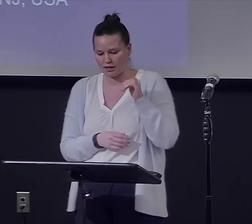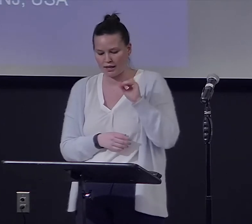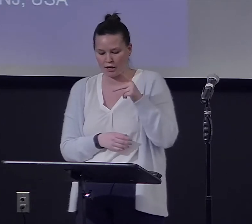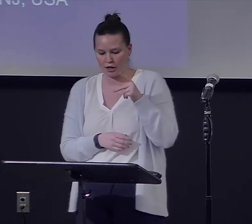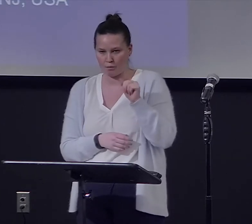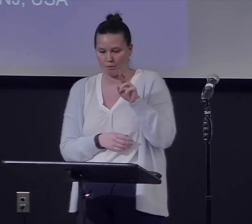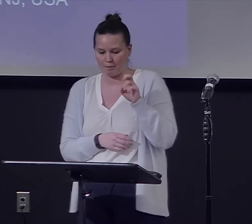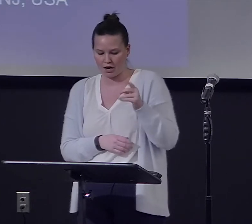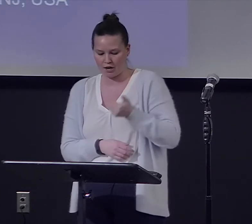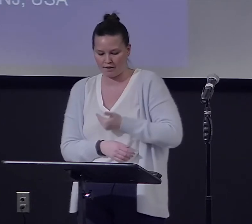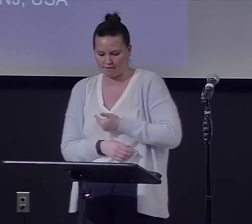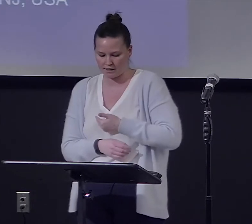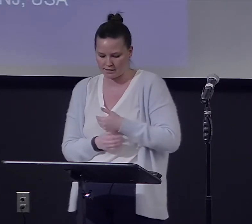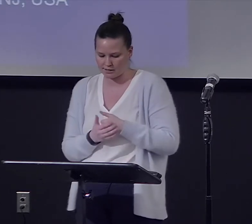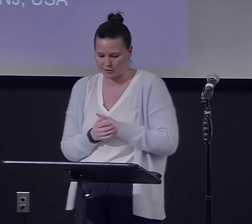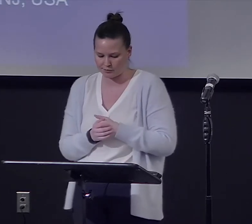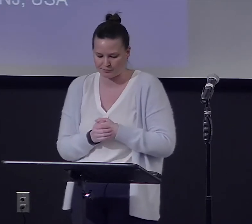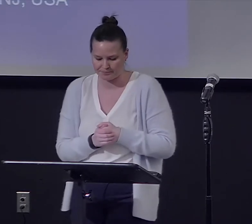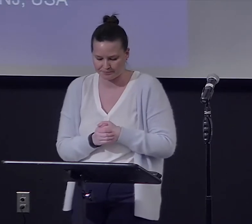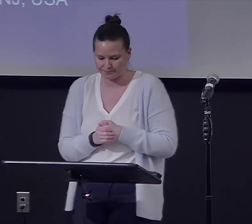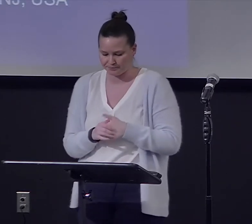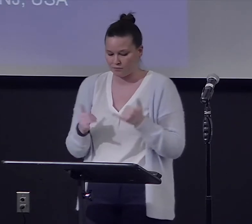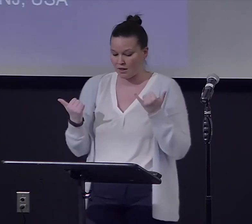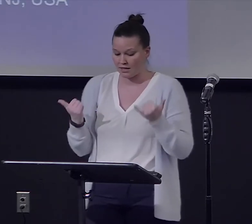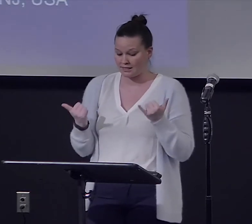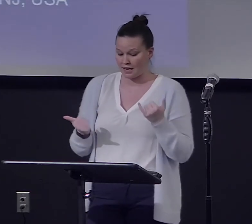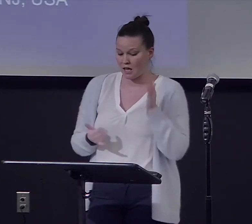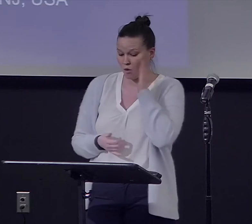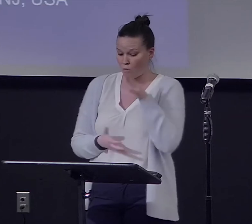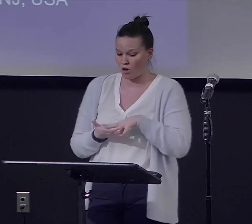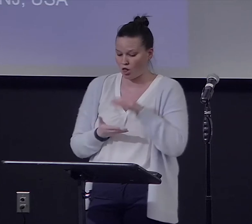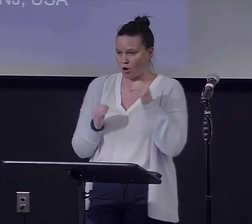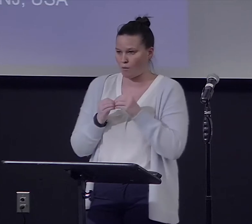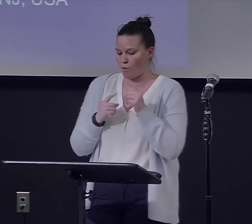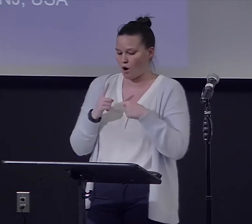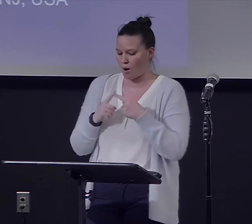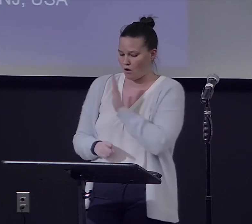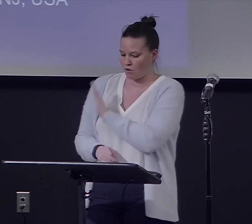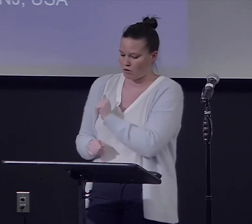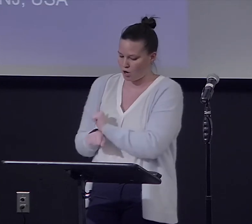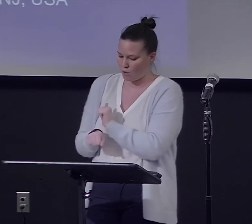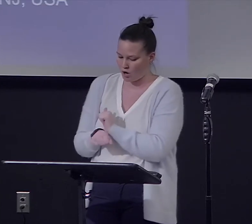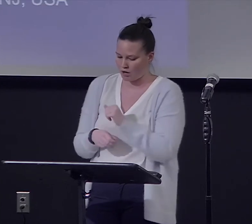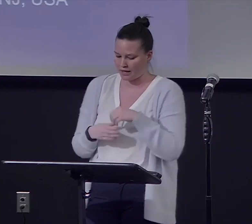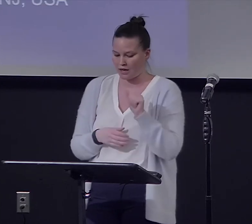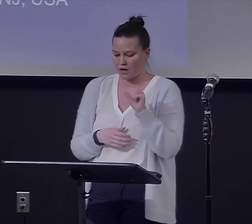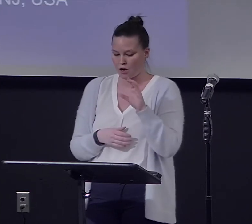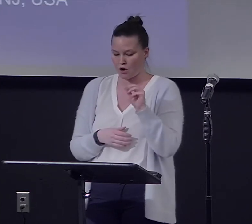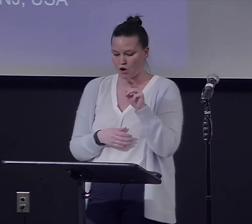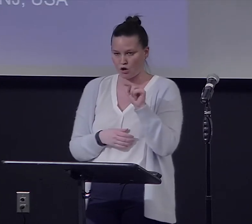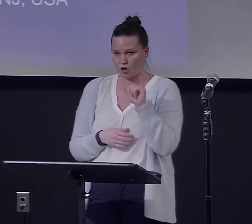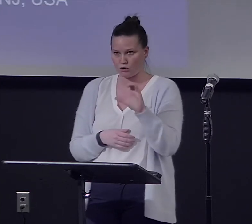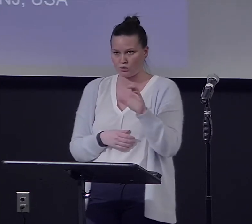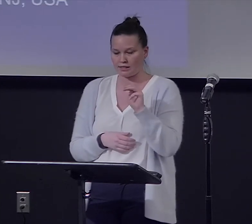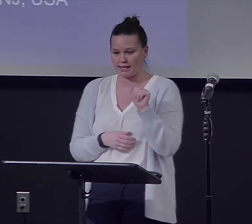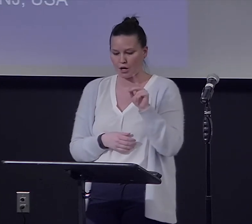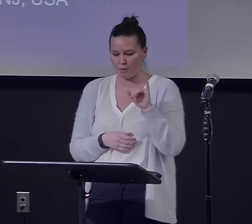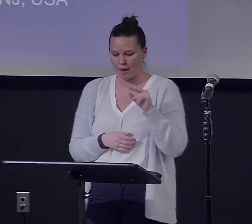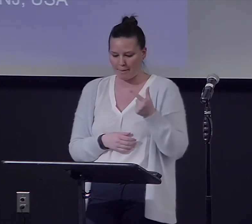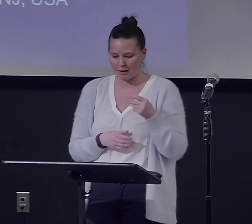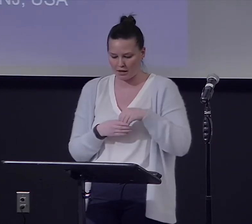status in high-risk or neurologically impaired infants today we will learn more about dr.